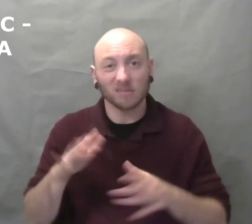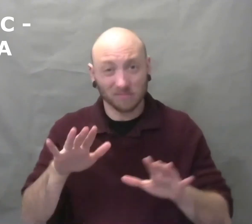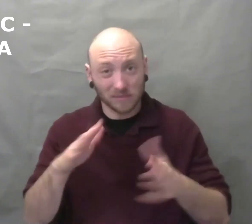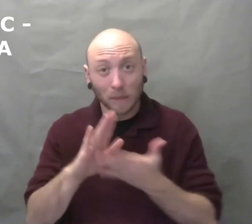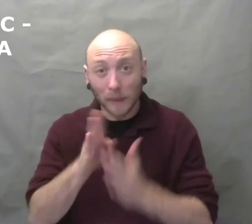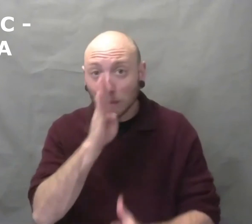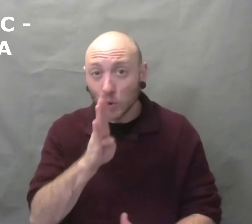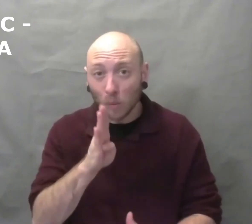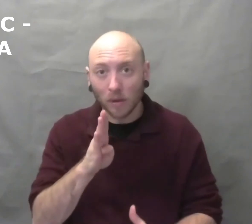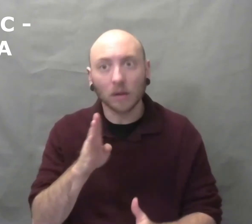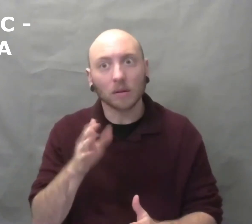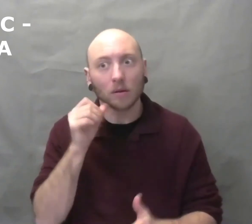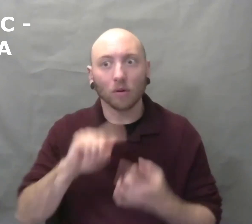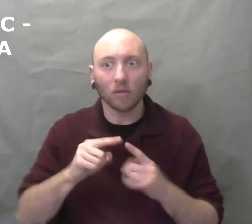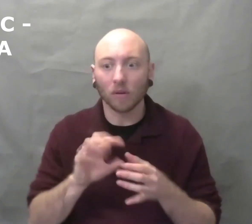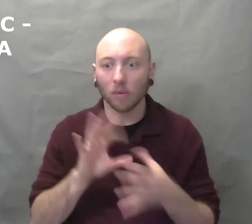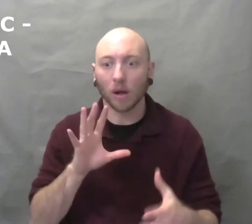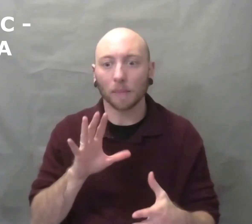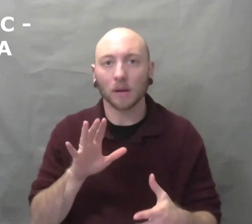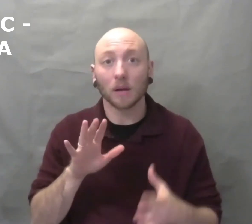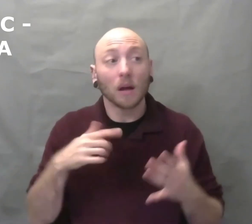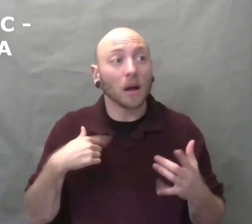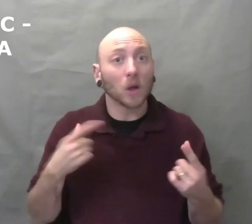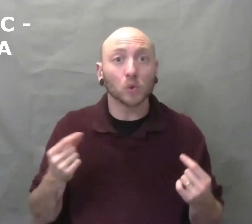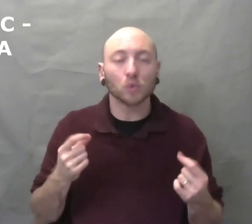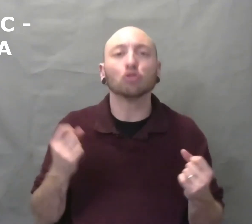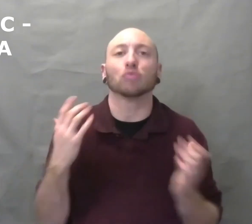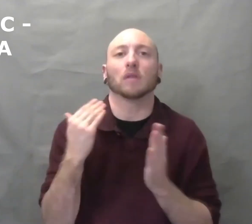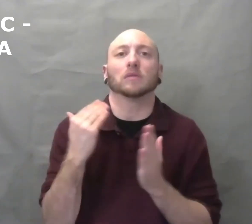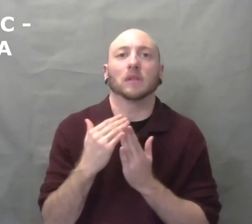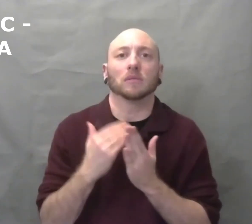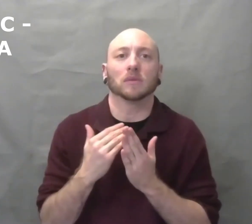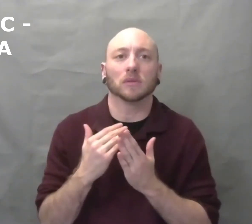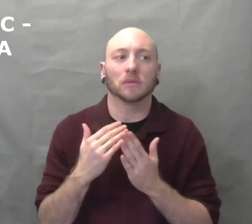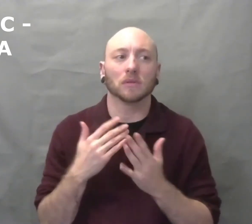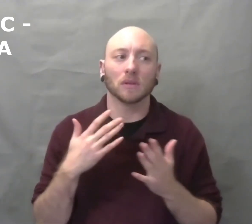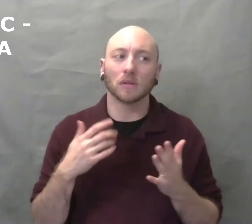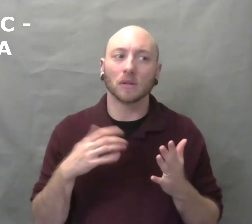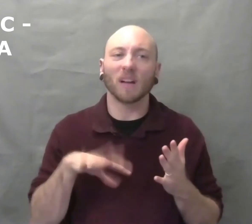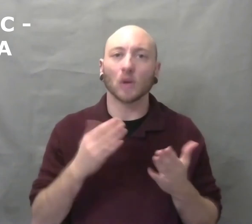breakup, but I started doing these steps. I started working this program with my new sponsor now.